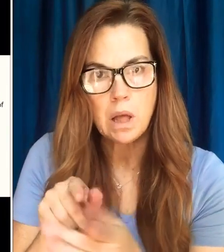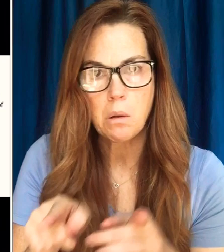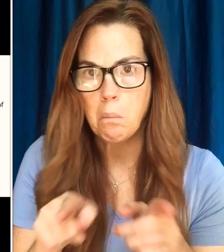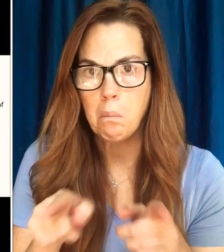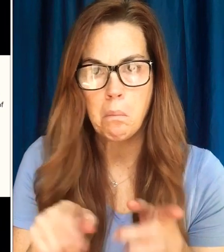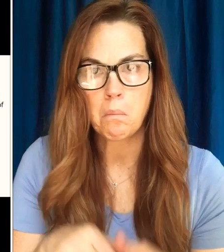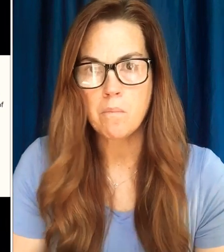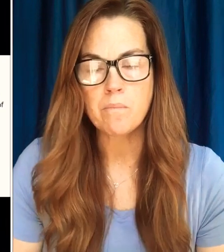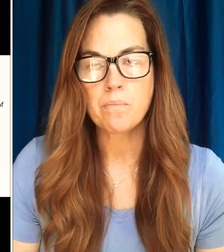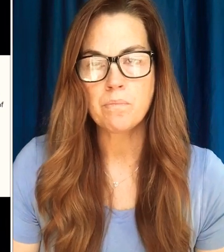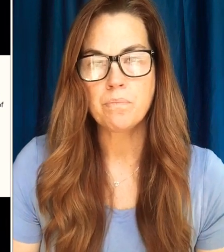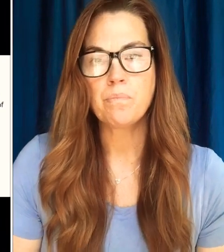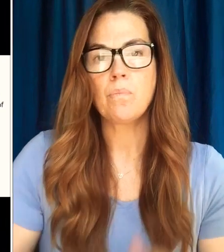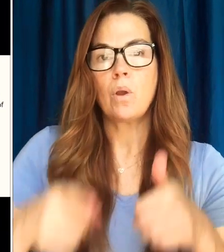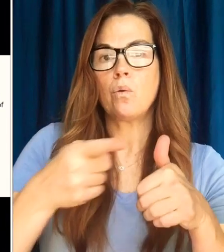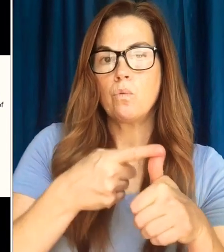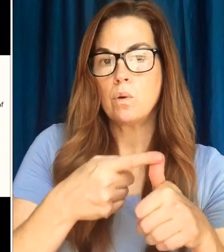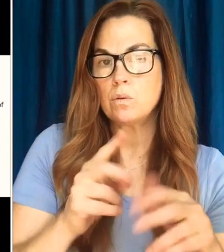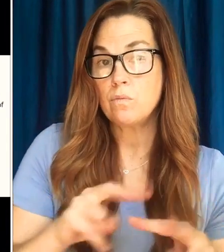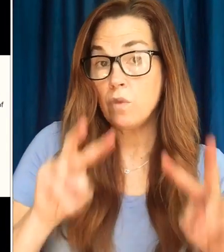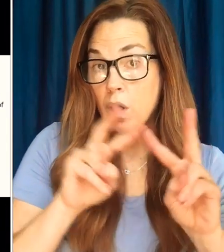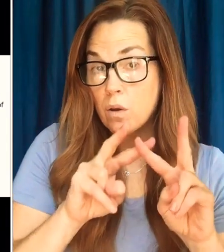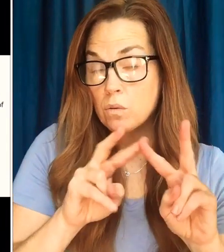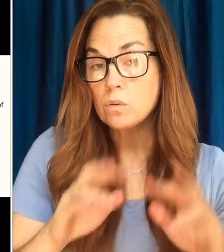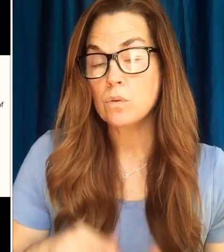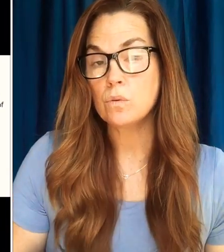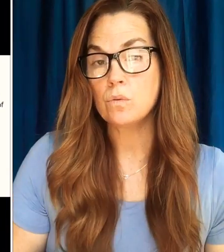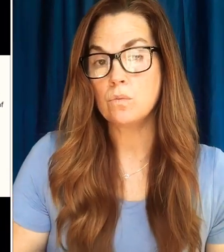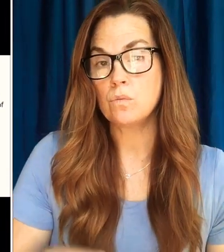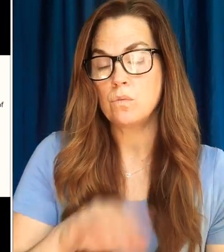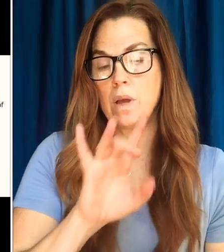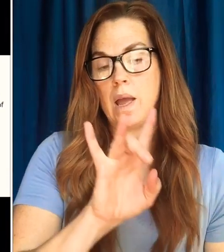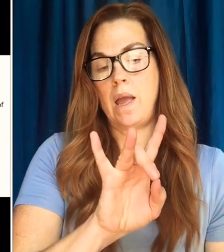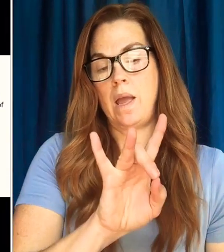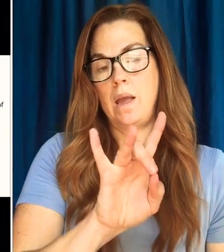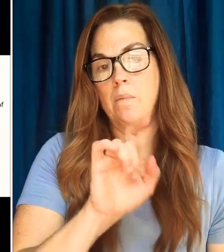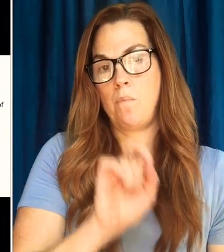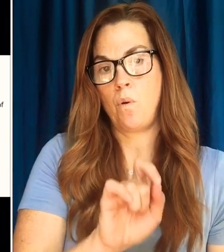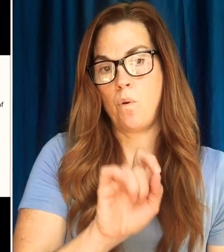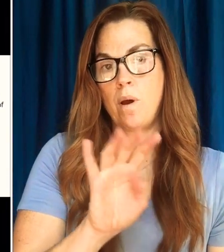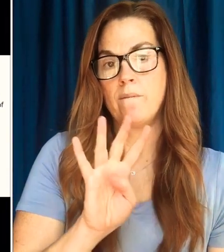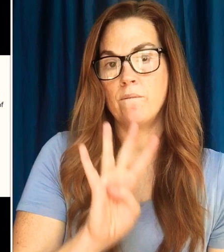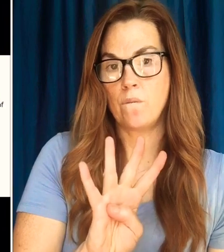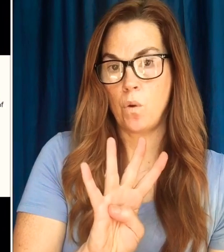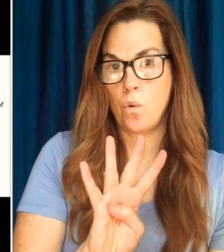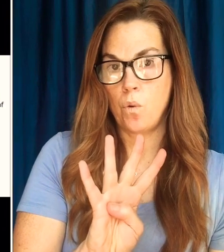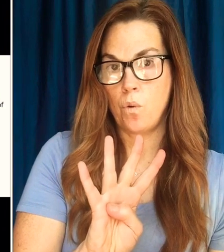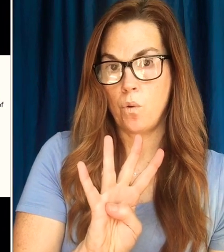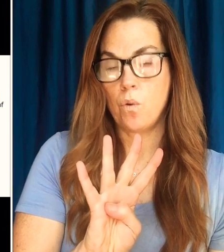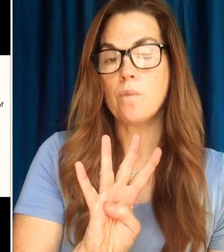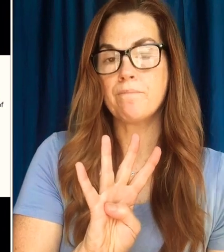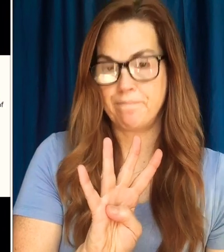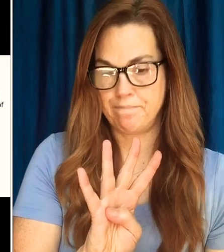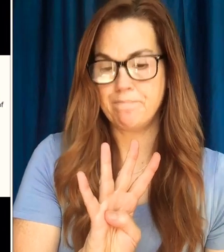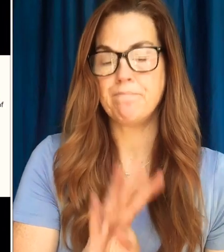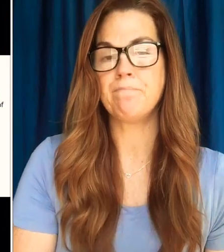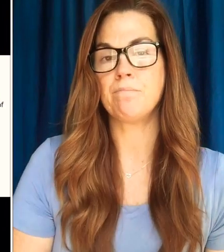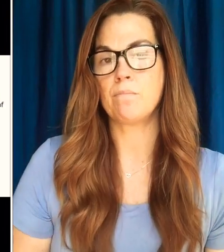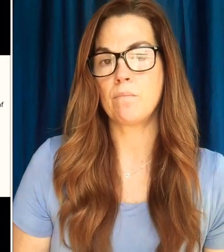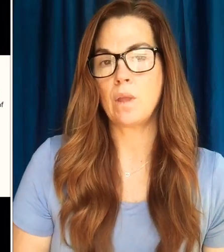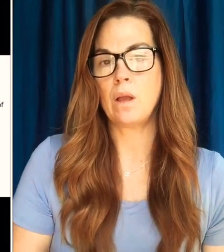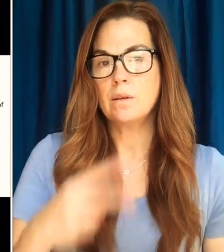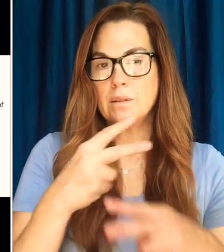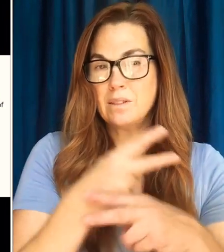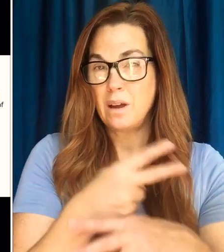The original value that you started with was 8.4. Since there are 2 zeros in